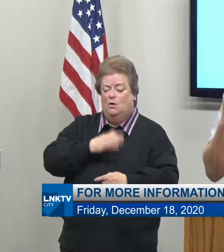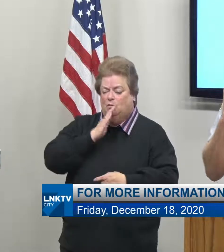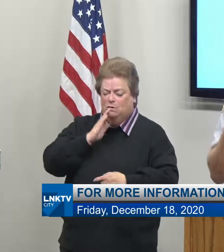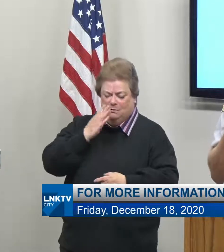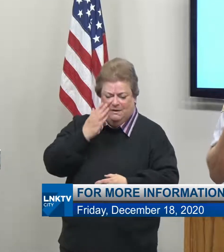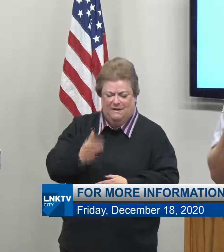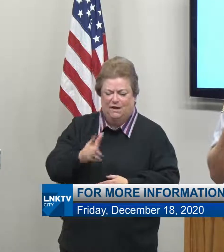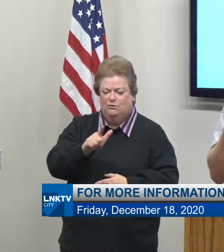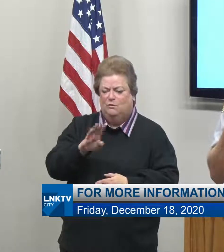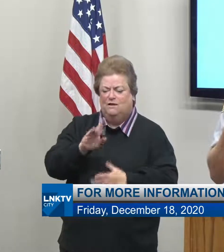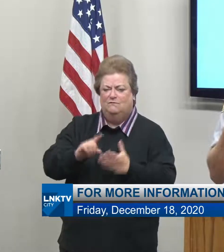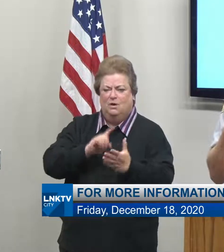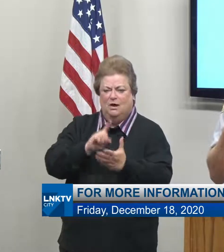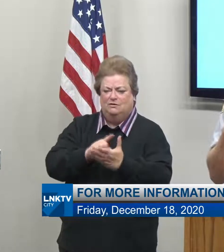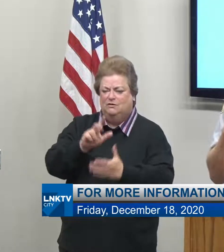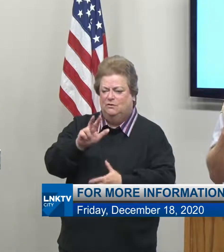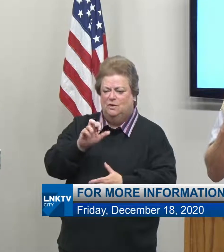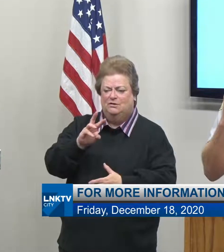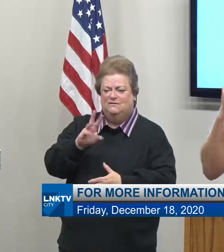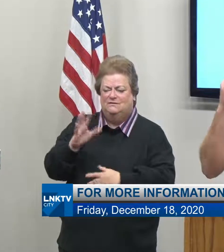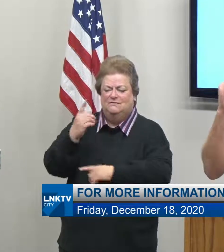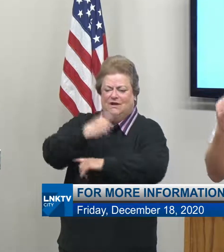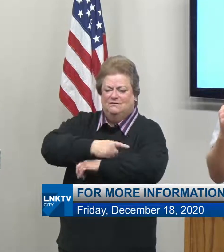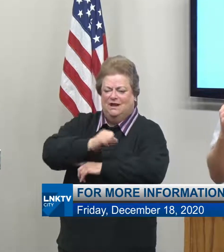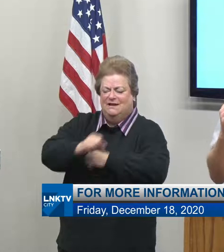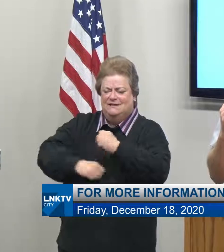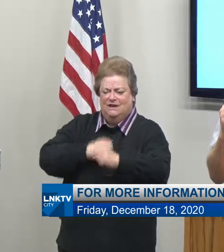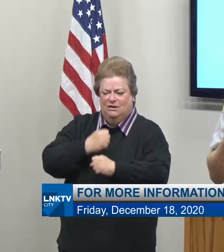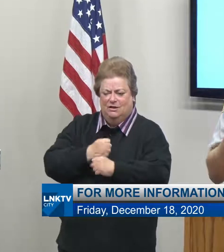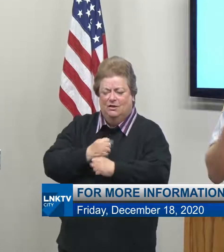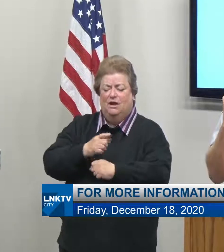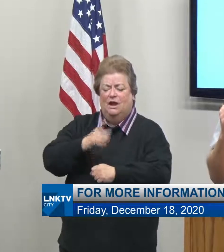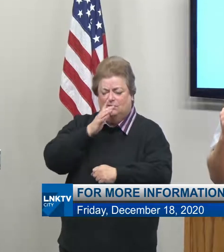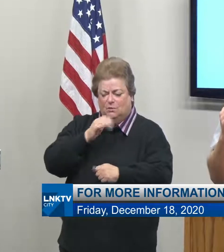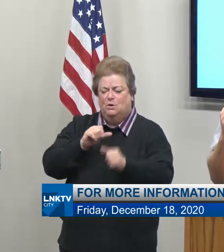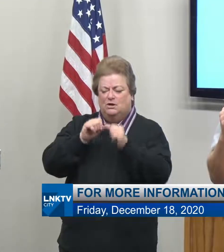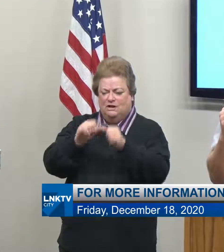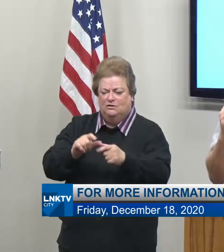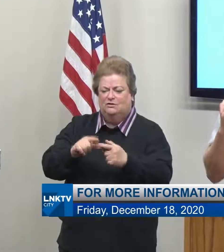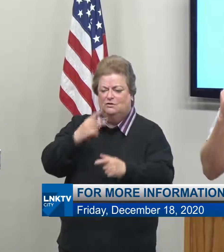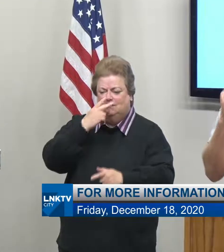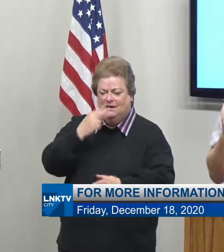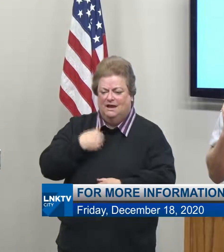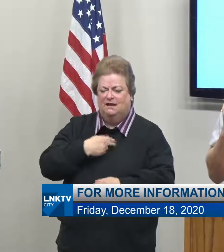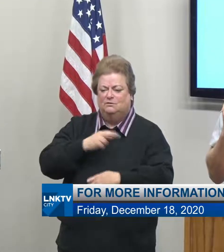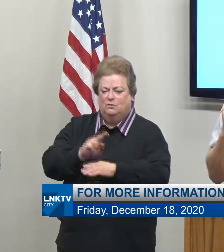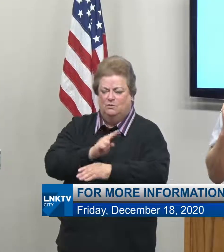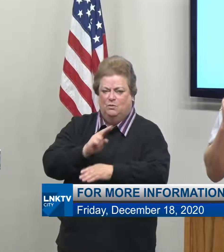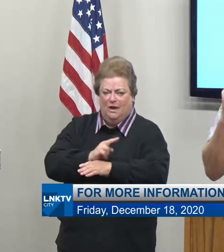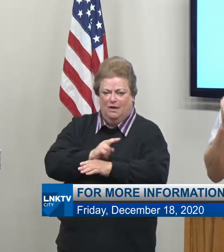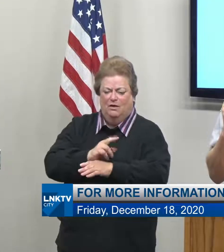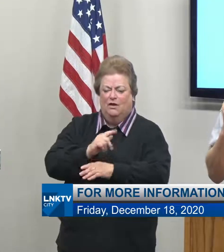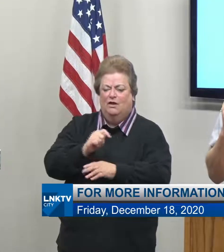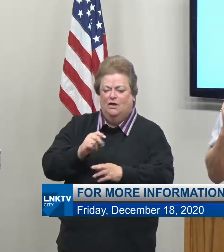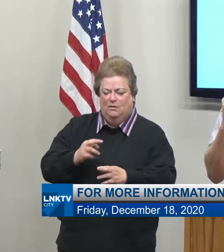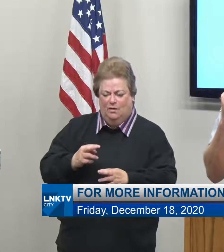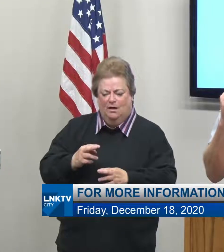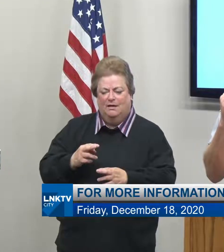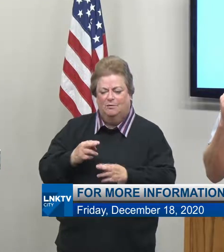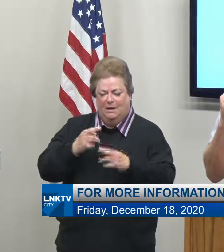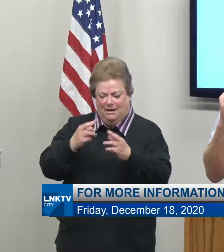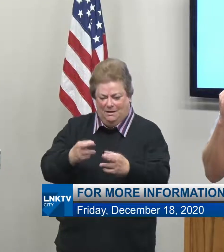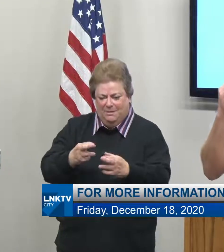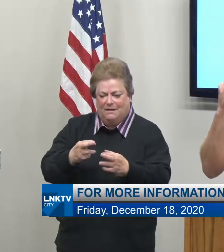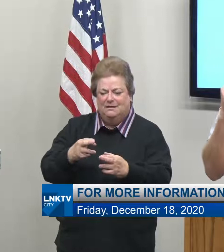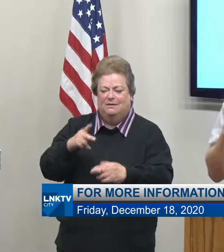day, 365 days a year, and you will continue to see us wear the recommended PP as